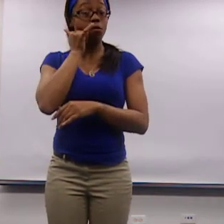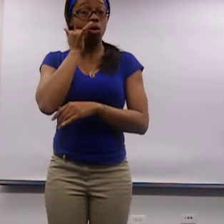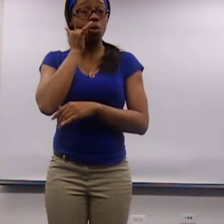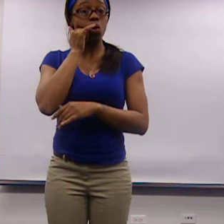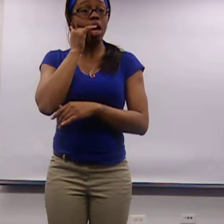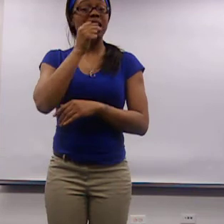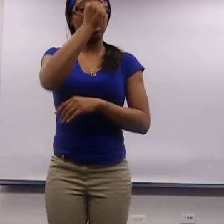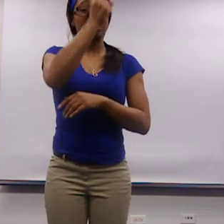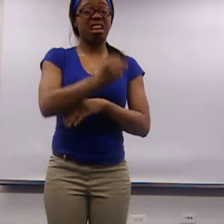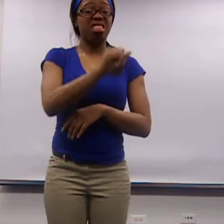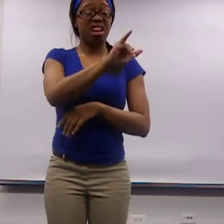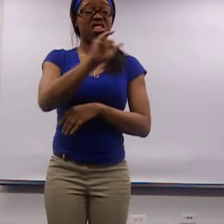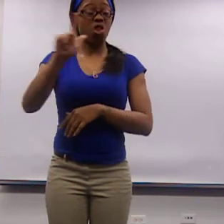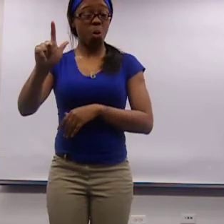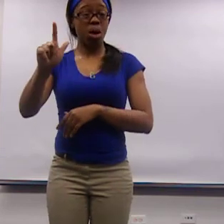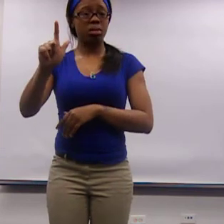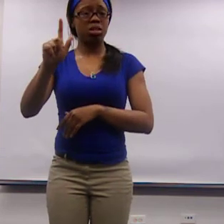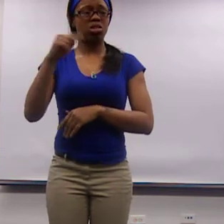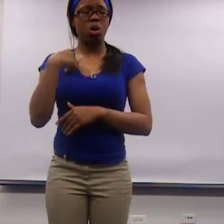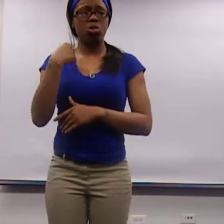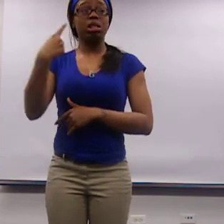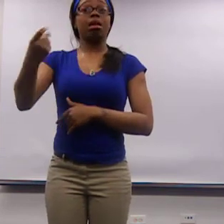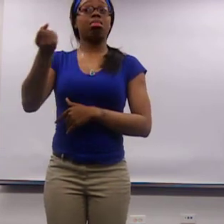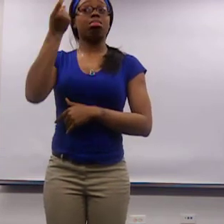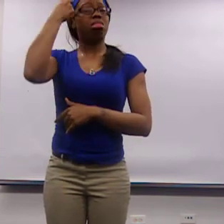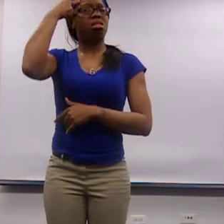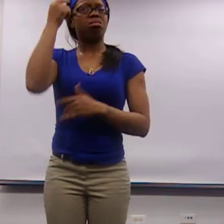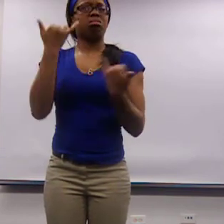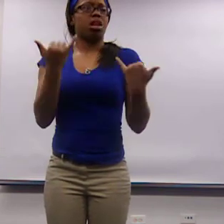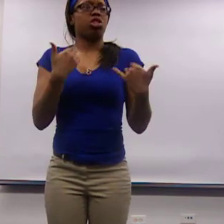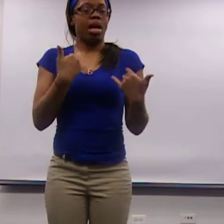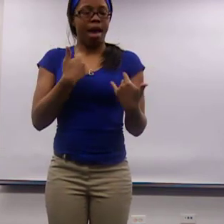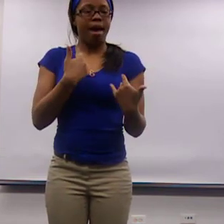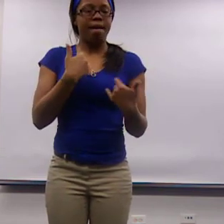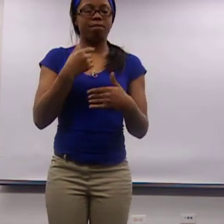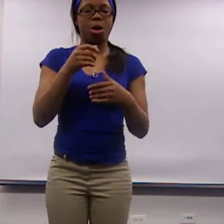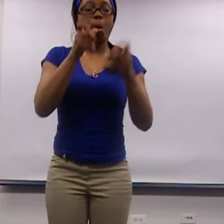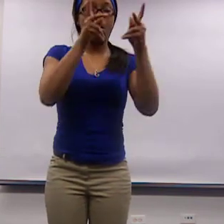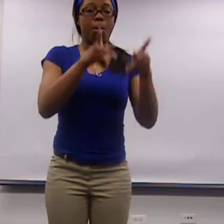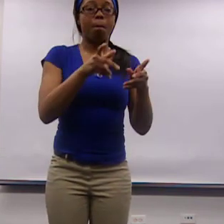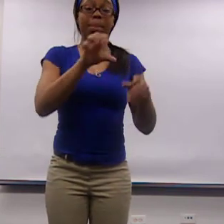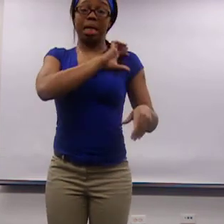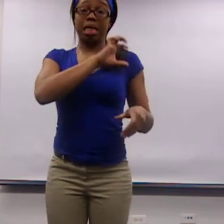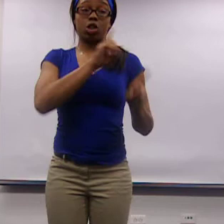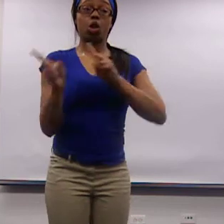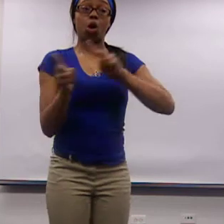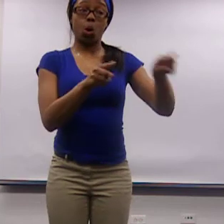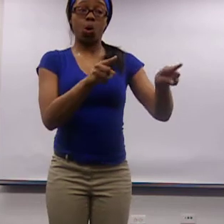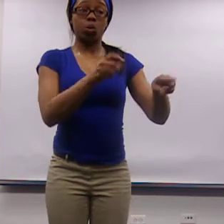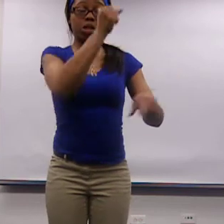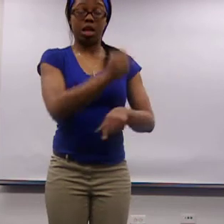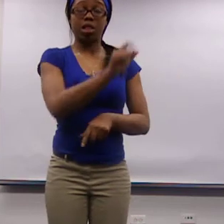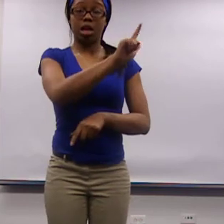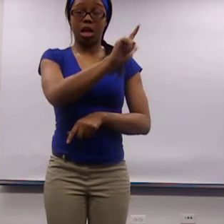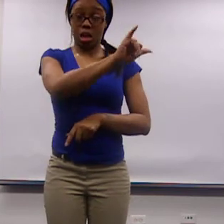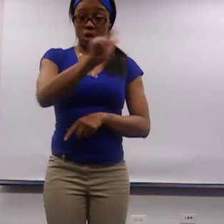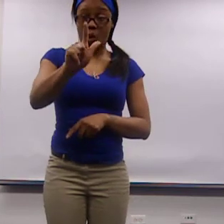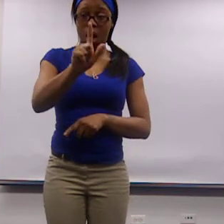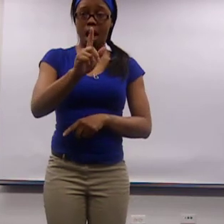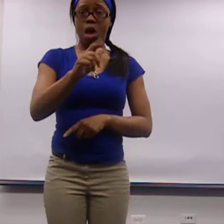she's got to dispatch to Illinois. She says to the woman, "Where are you?" The woman says, "I'm in South